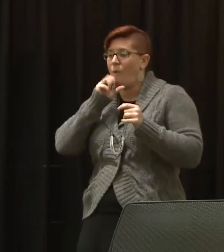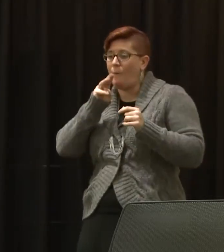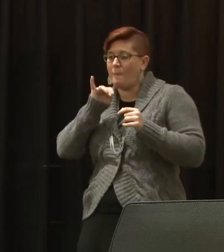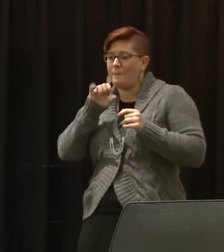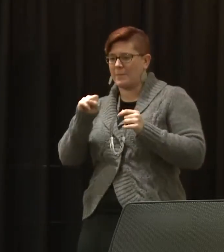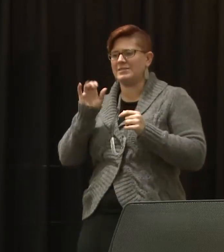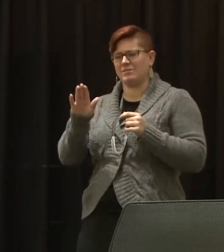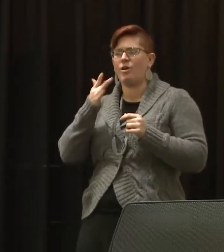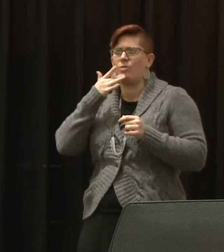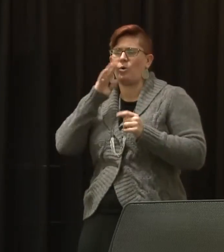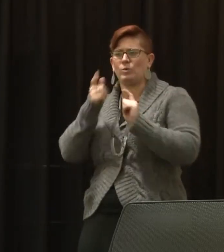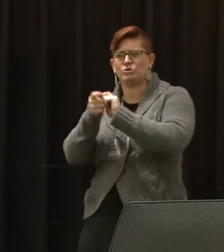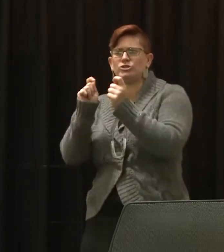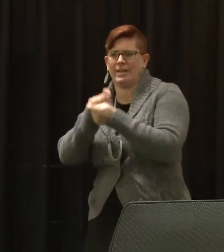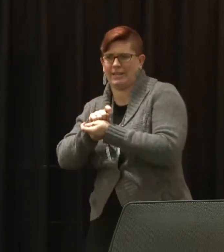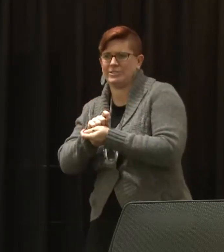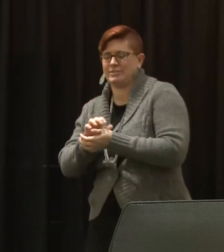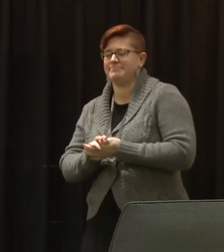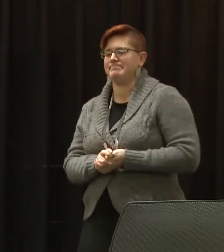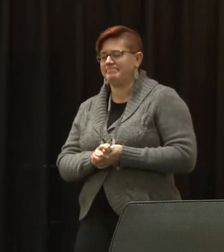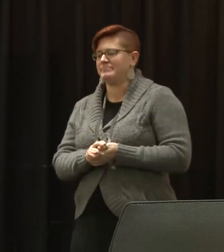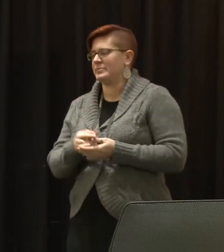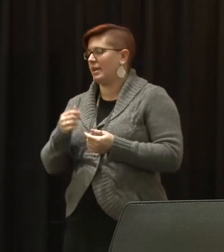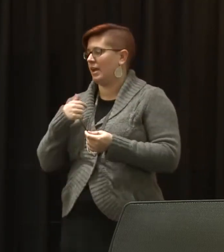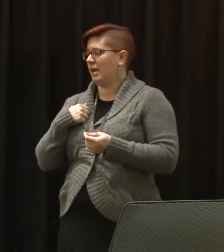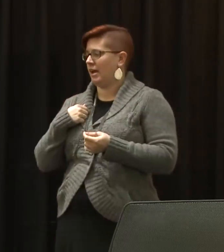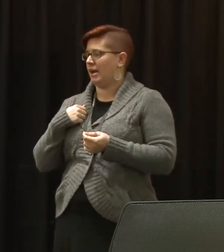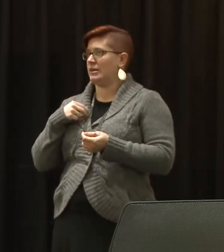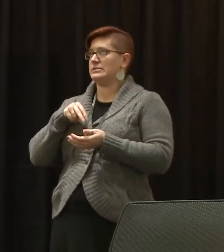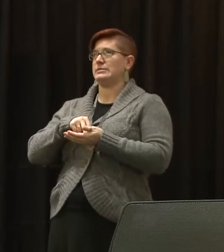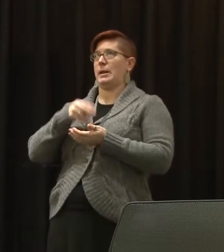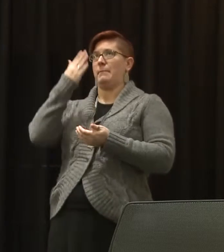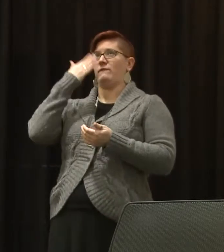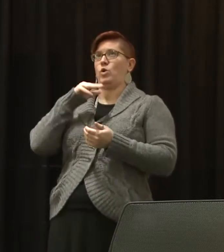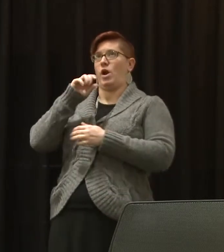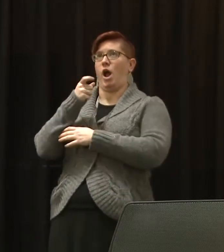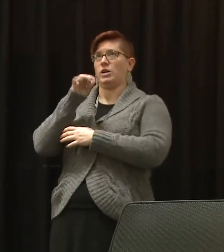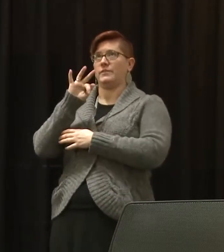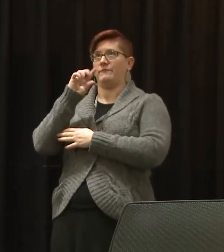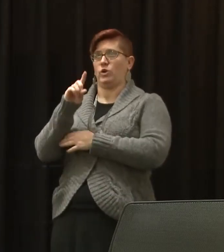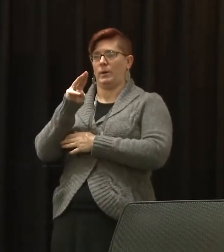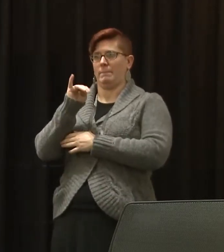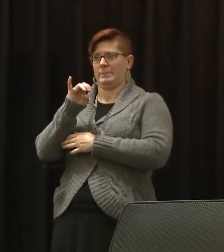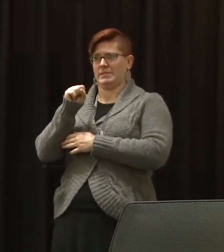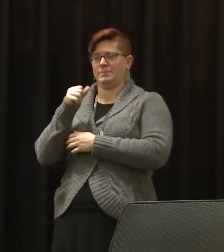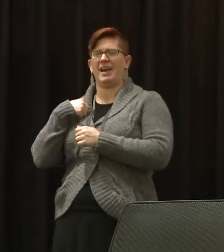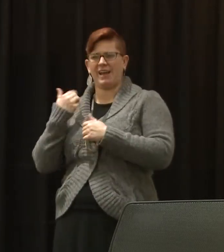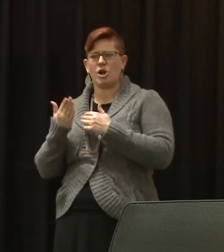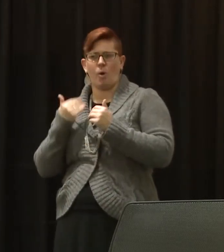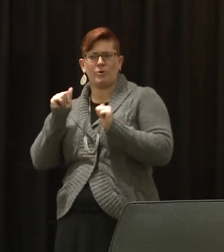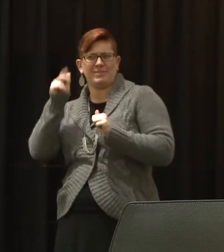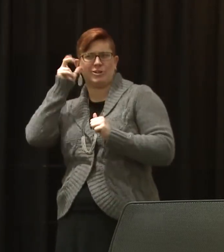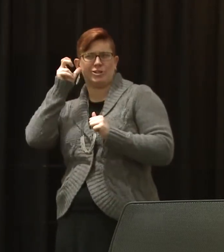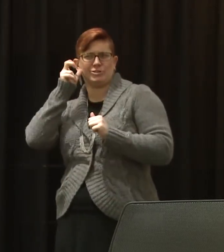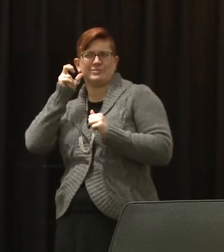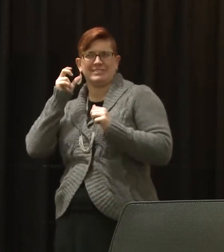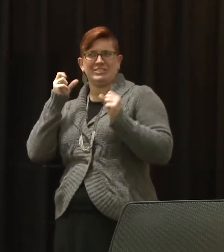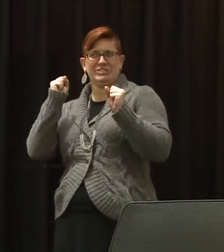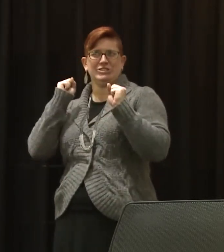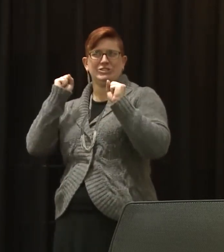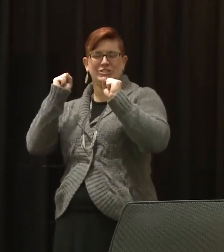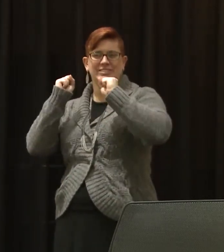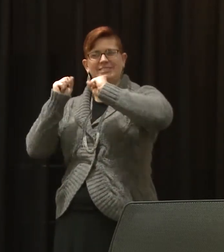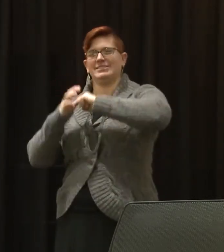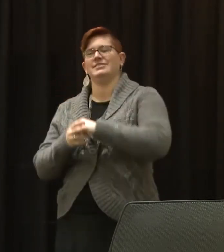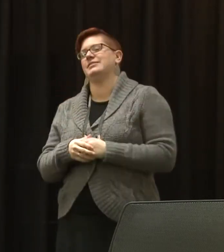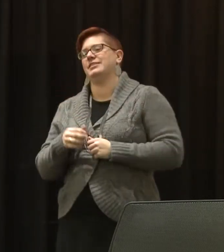turn around. I stand before the uniting presence of Oxford, Mississippi, and almost hear the cheers. While in college,